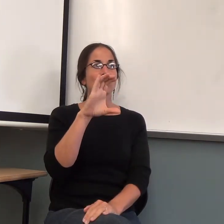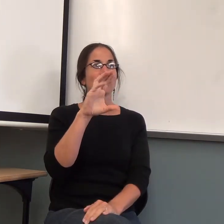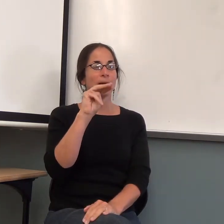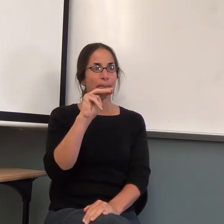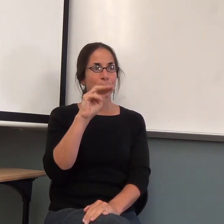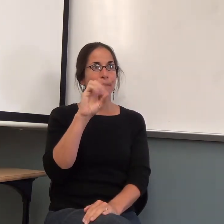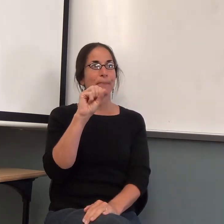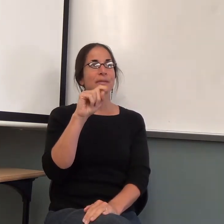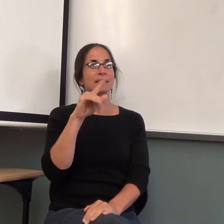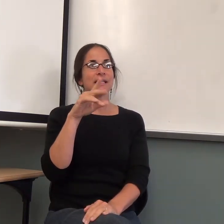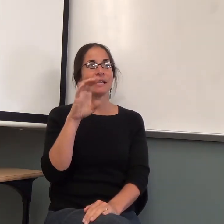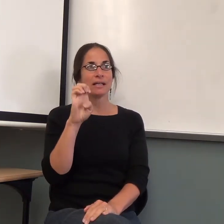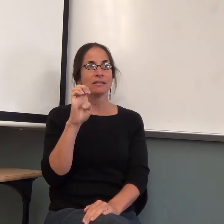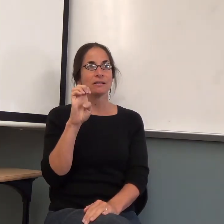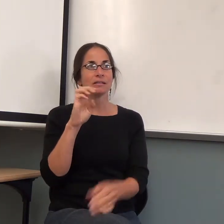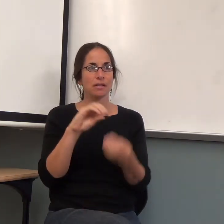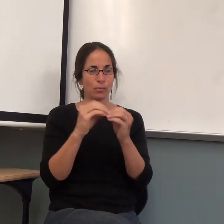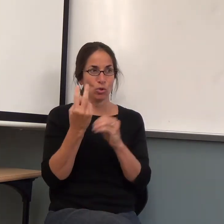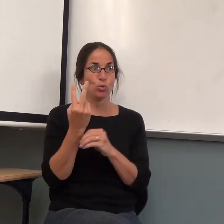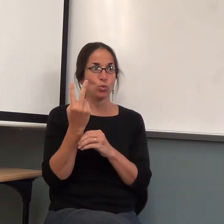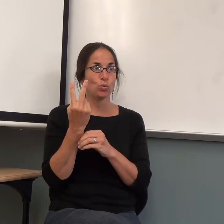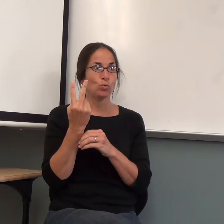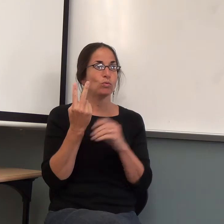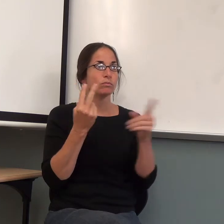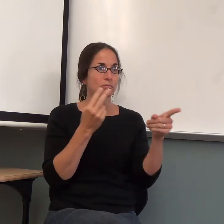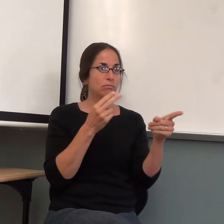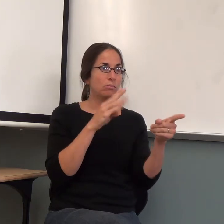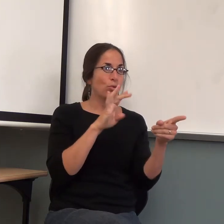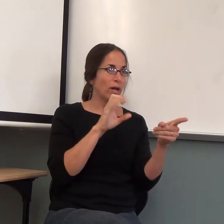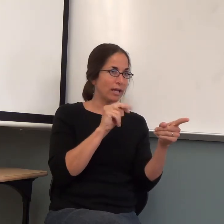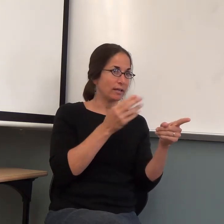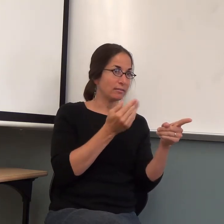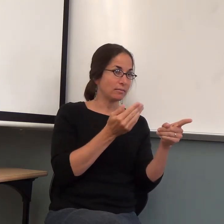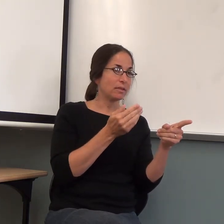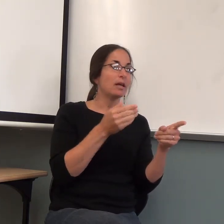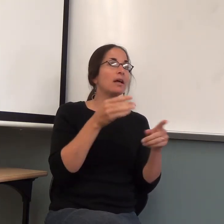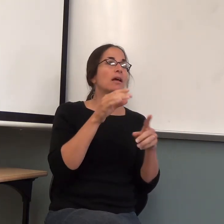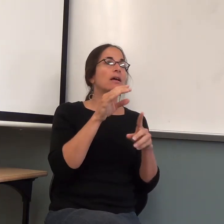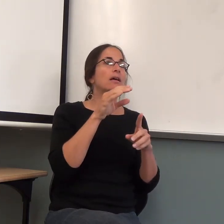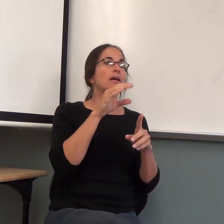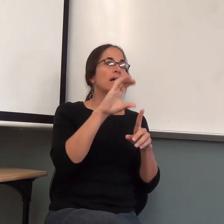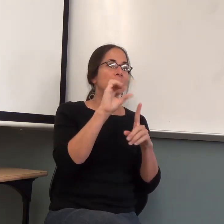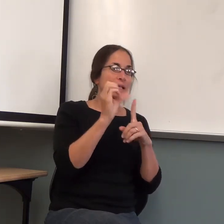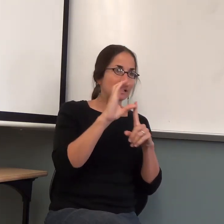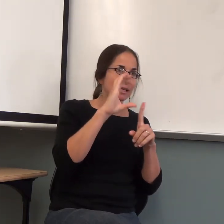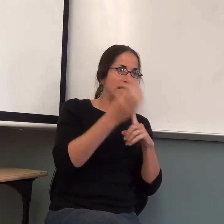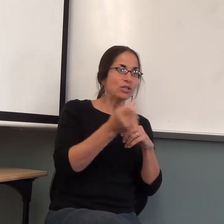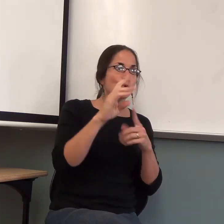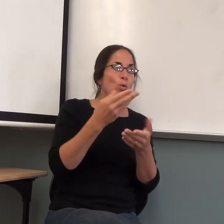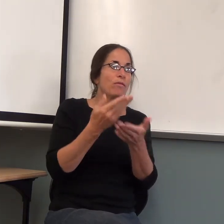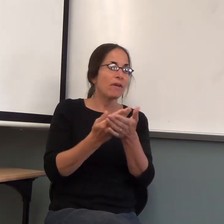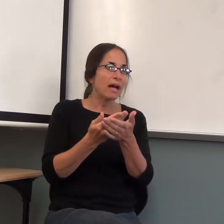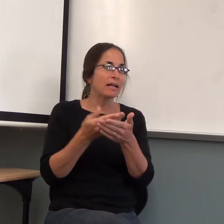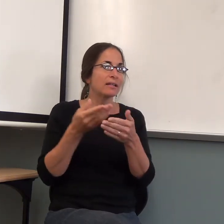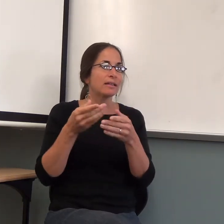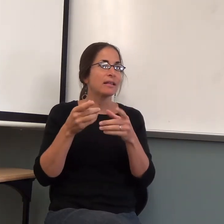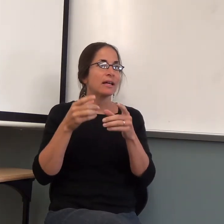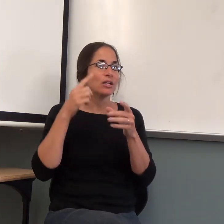to give your sentence for circumstance and the definition? A condition or fact that determines in the cause of an action. Whoa, that sounds like a